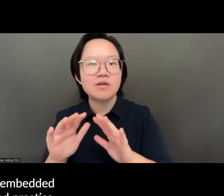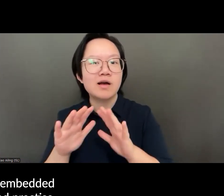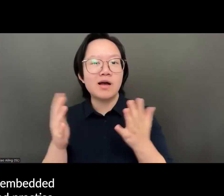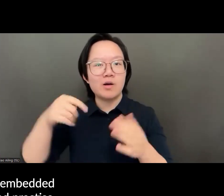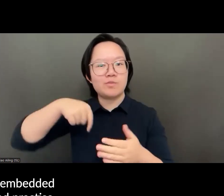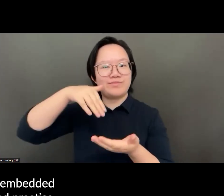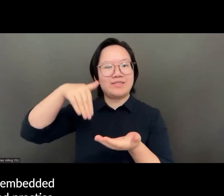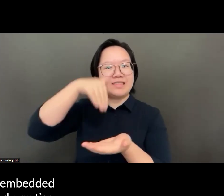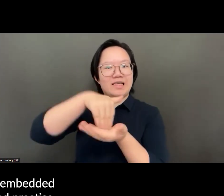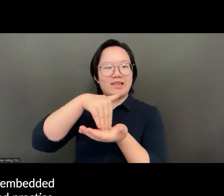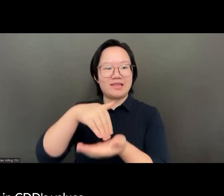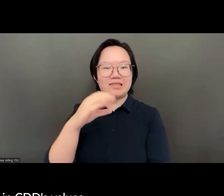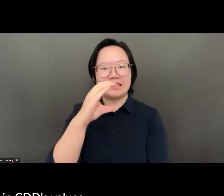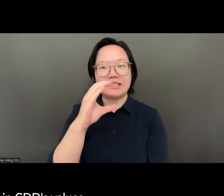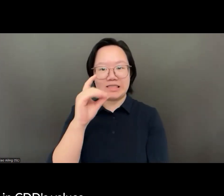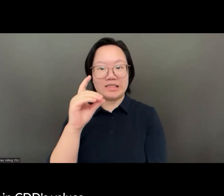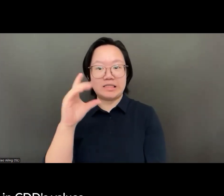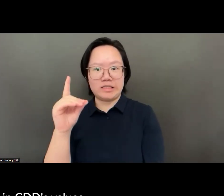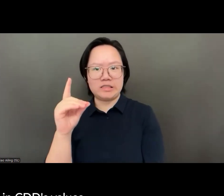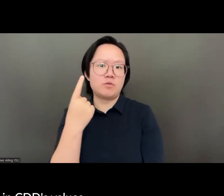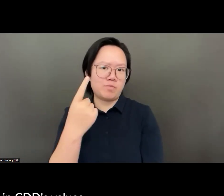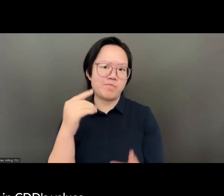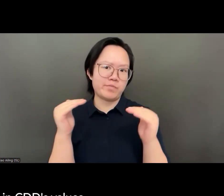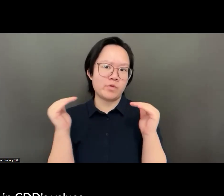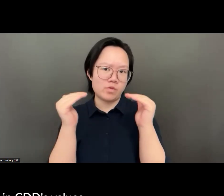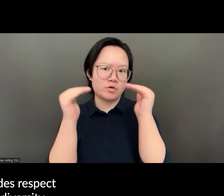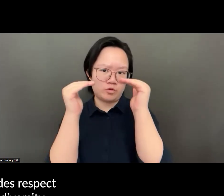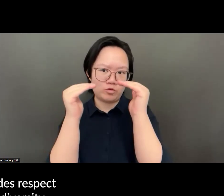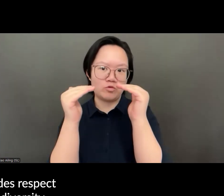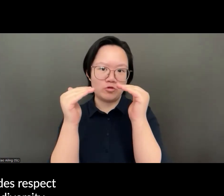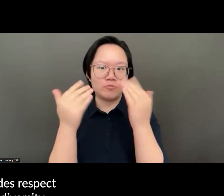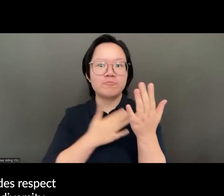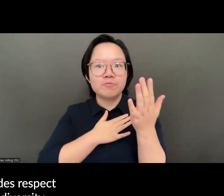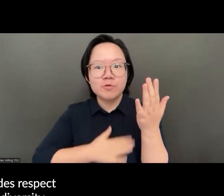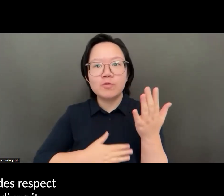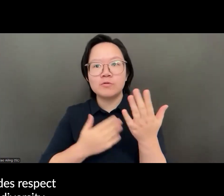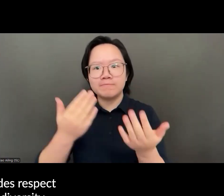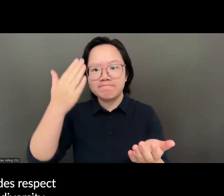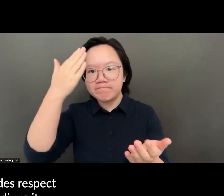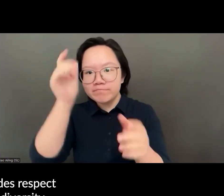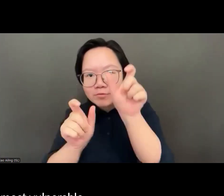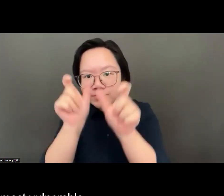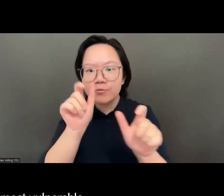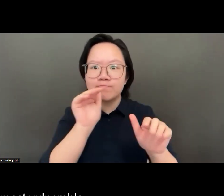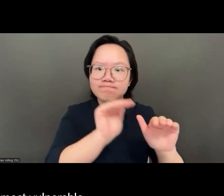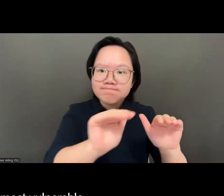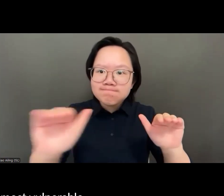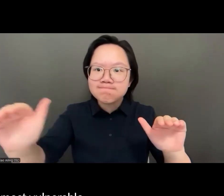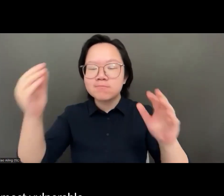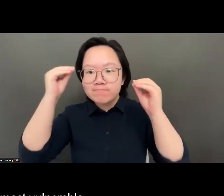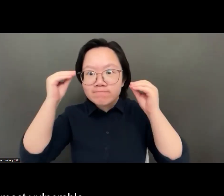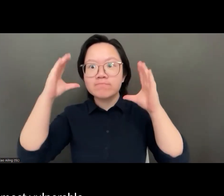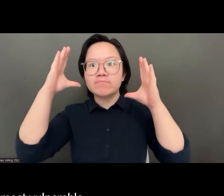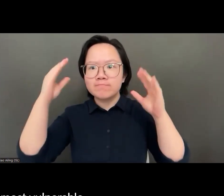and practice, which is reflected in CDD's values, which includes respect all human diversity, taking the side of